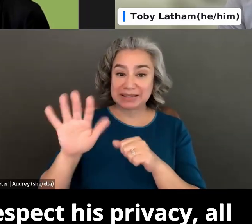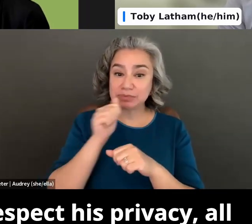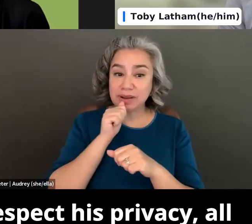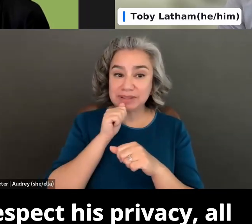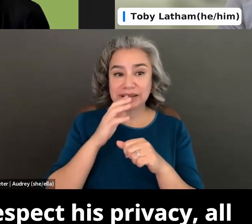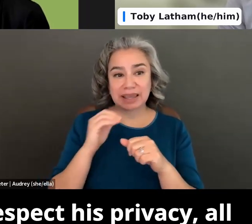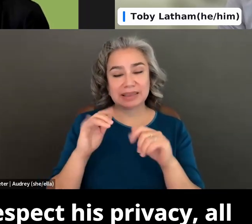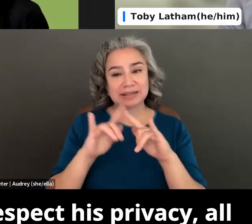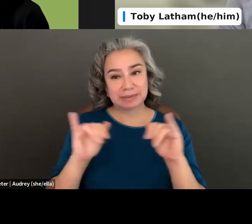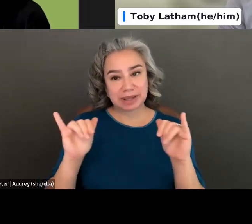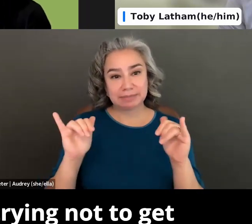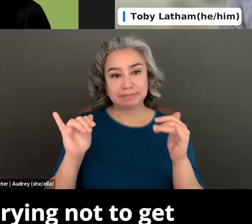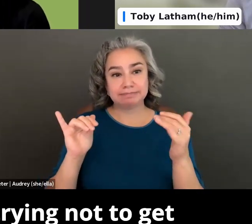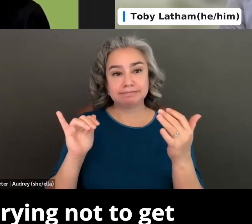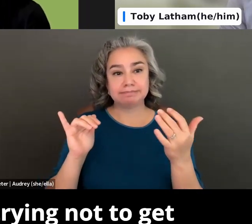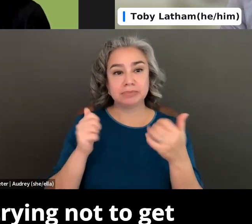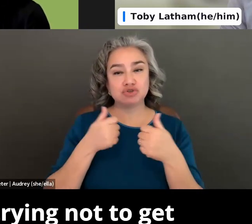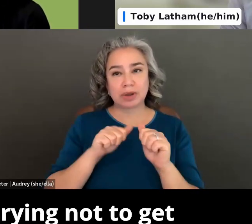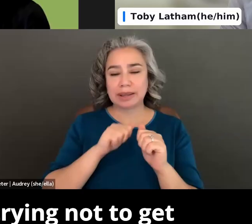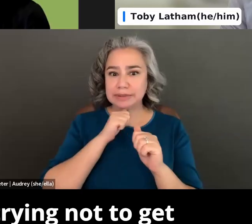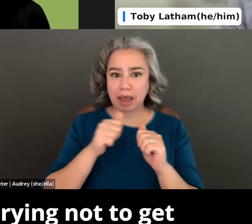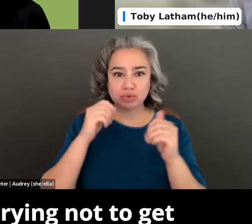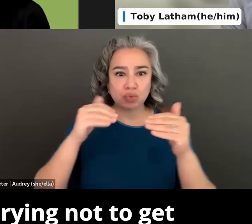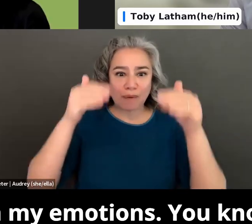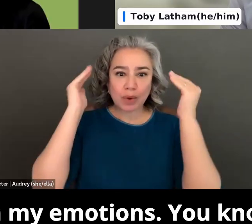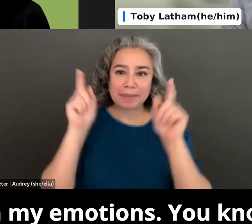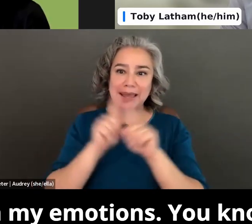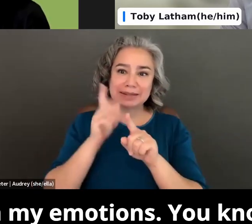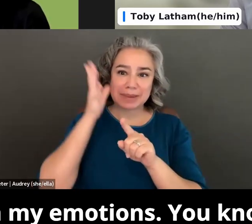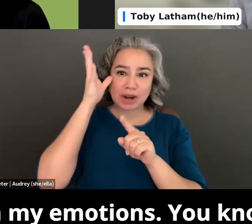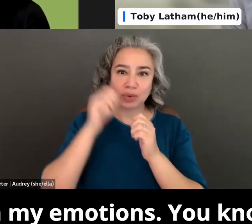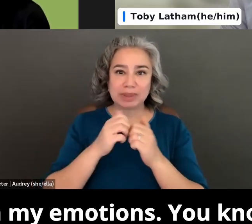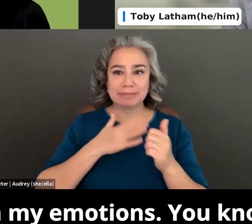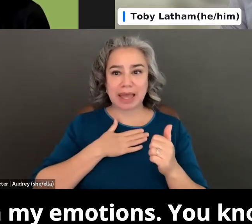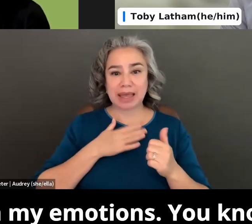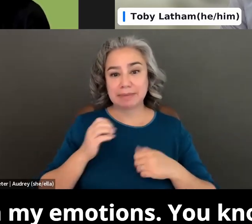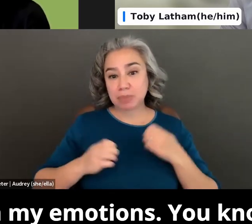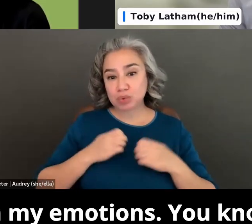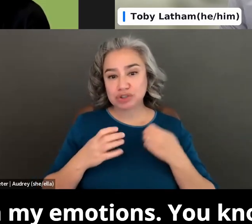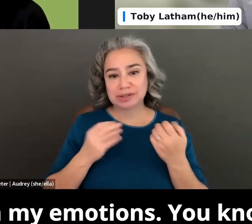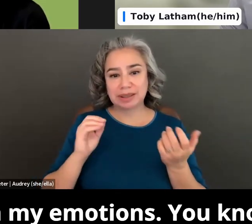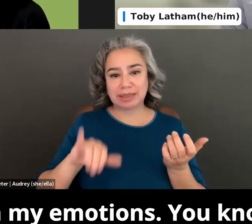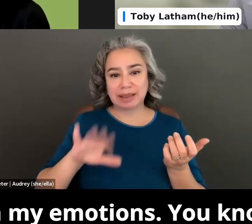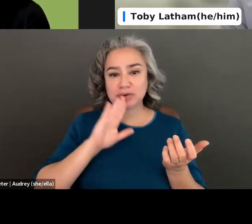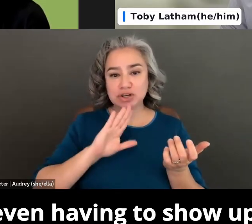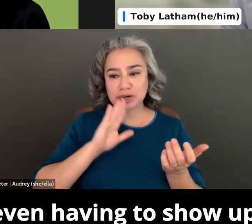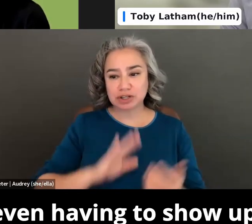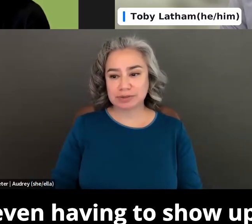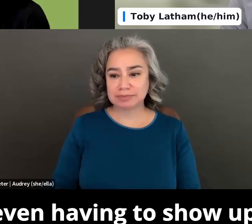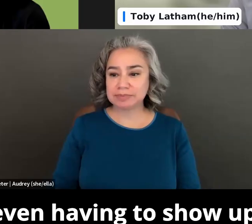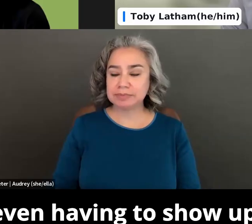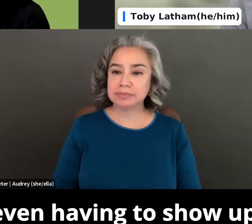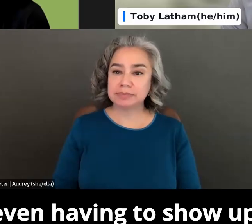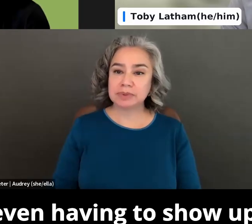same time trying not to get overwhelmed as a parent with my emotions. The frustration of